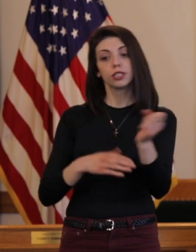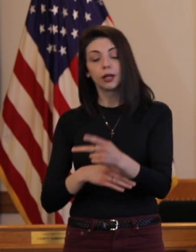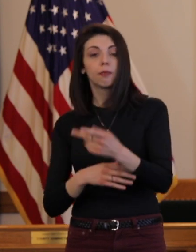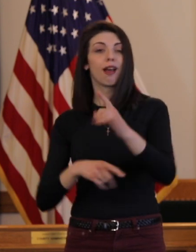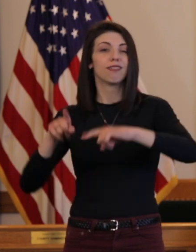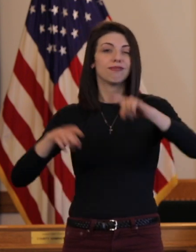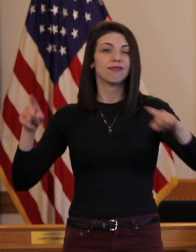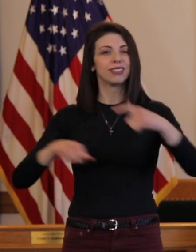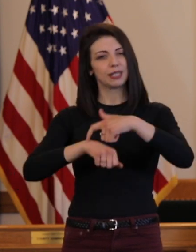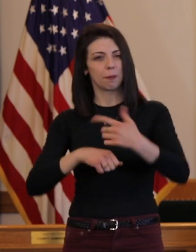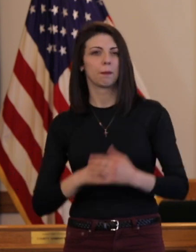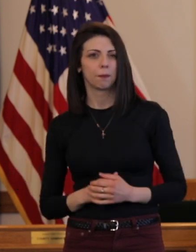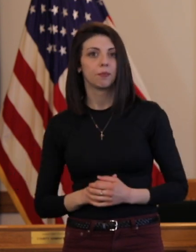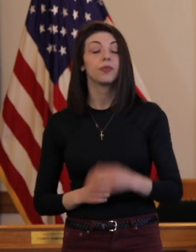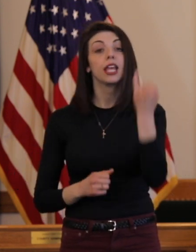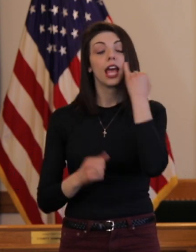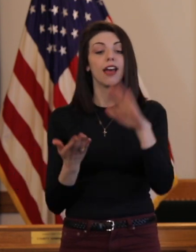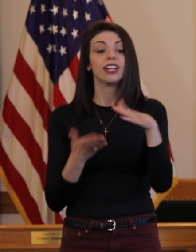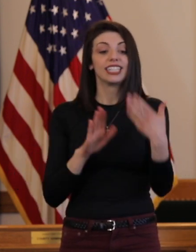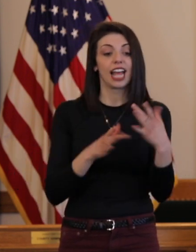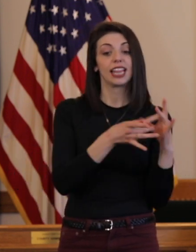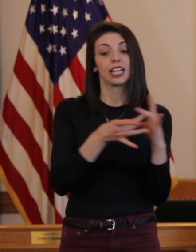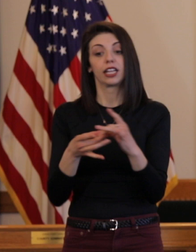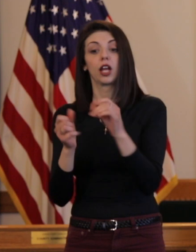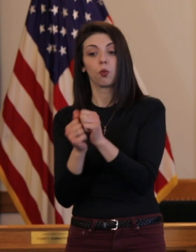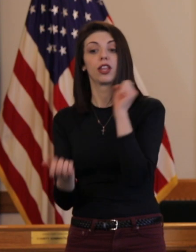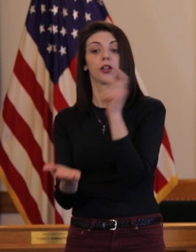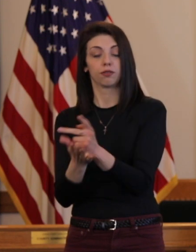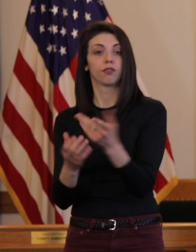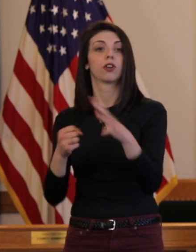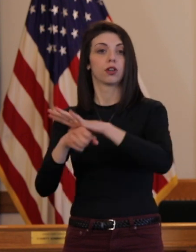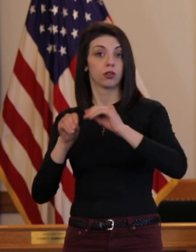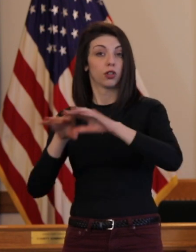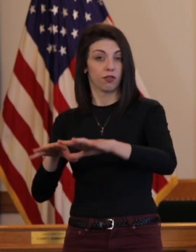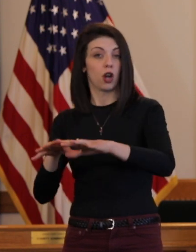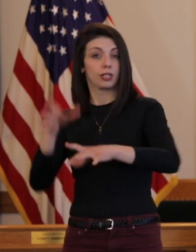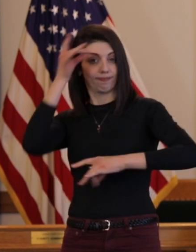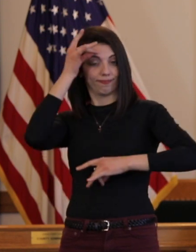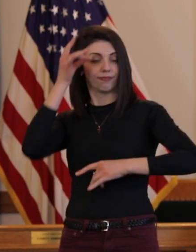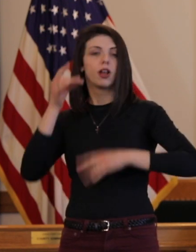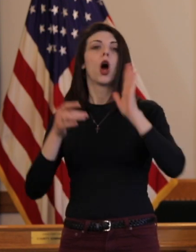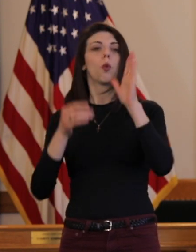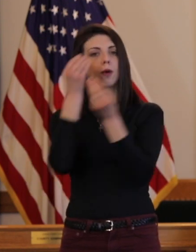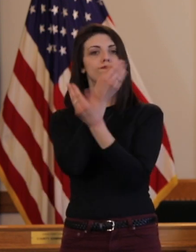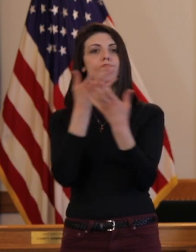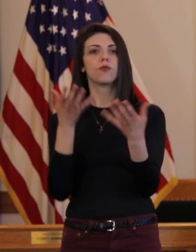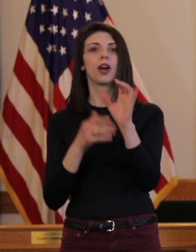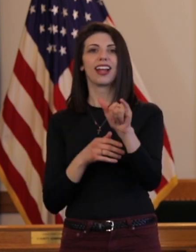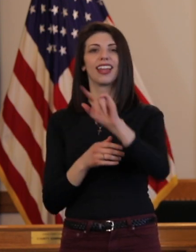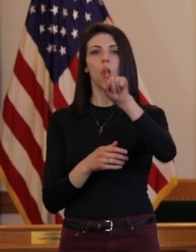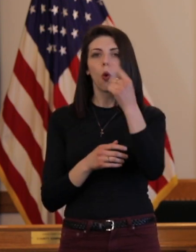time. If a death is caused by confirmed COVID-19, that fact will be released without further